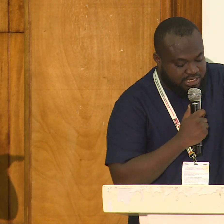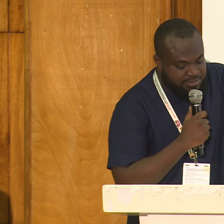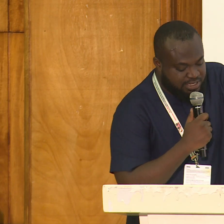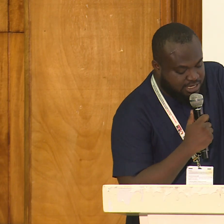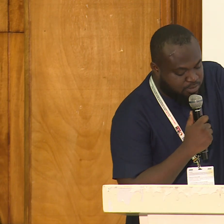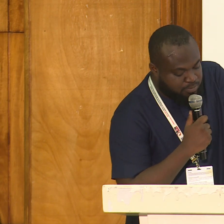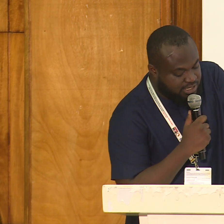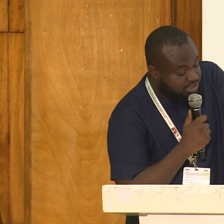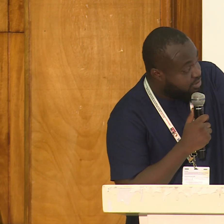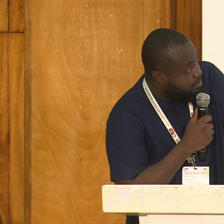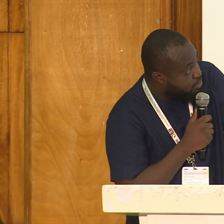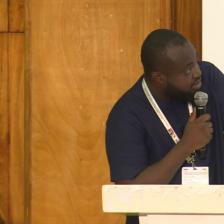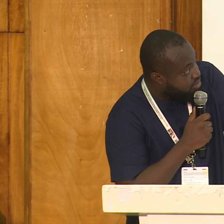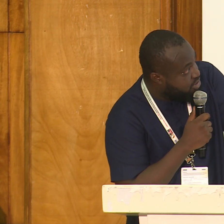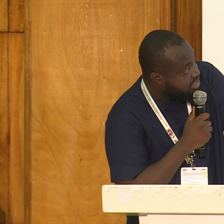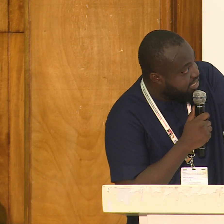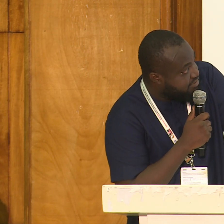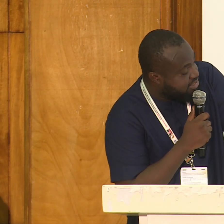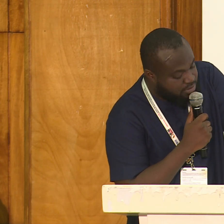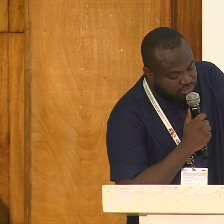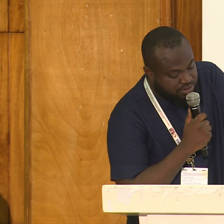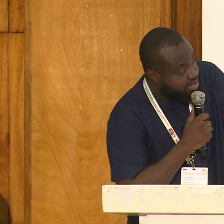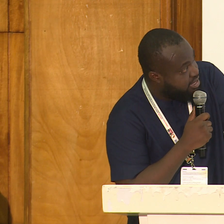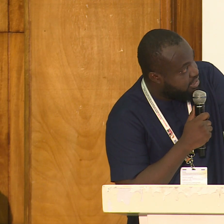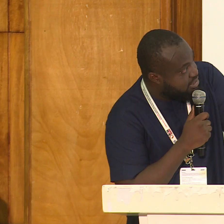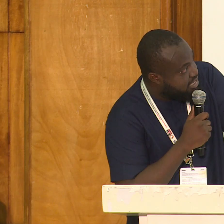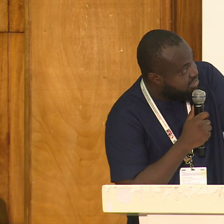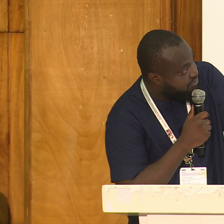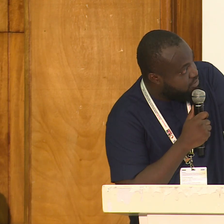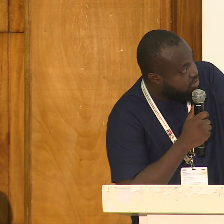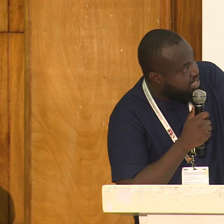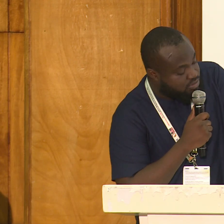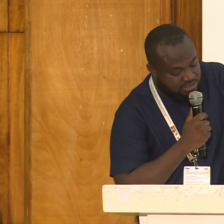our estimated population of people living with HIV is about